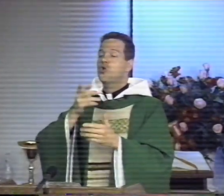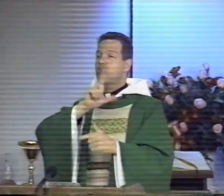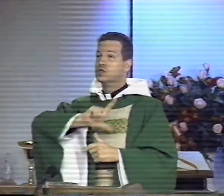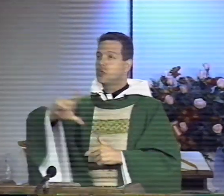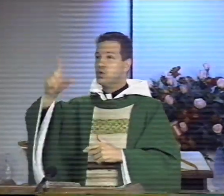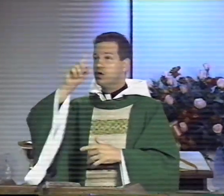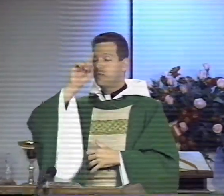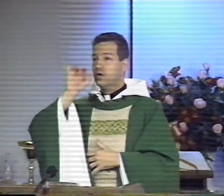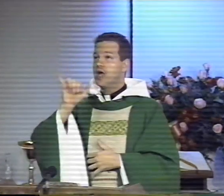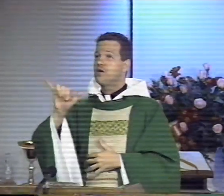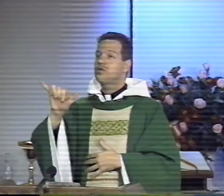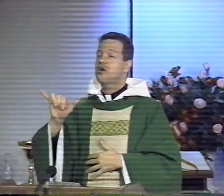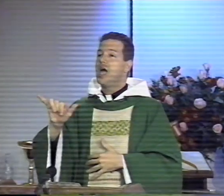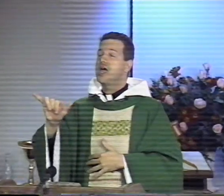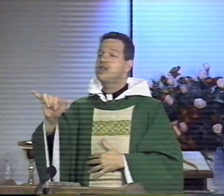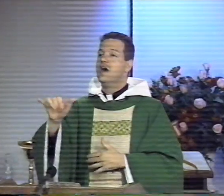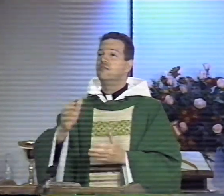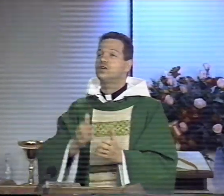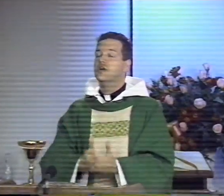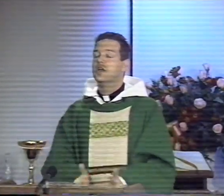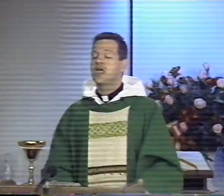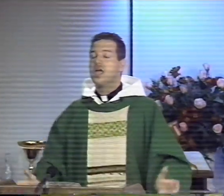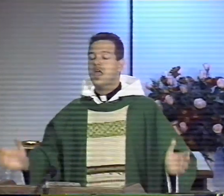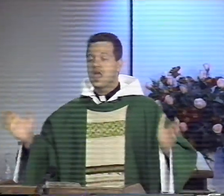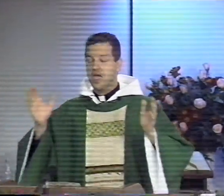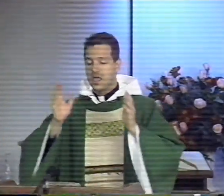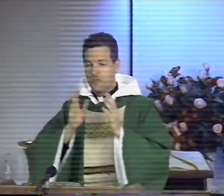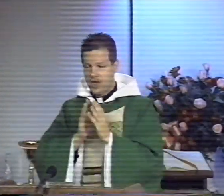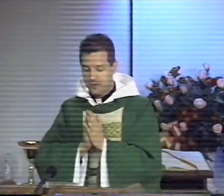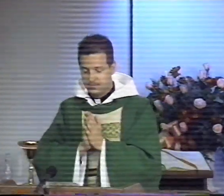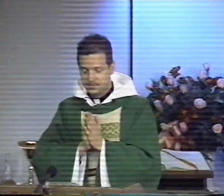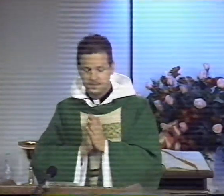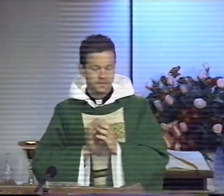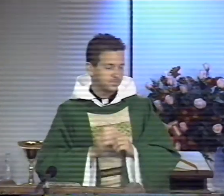is Lord forever and ever. Amen.